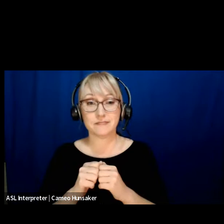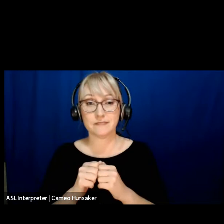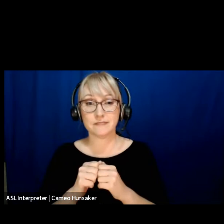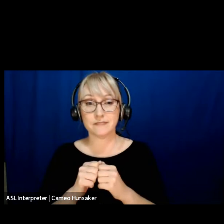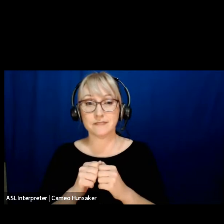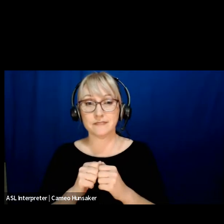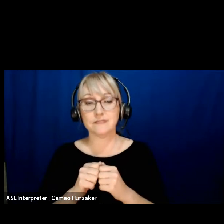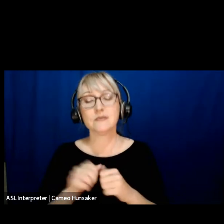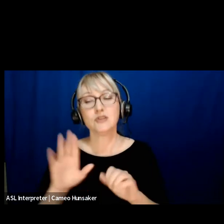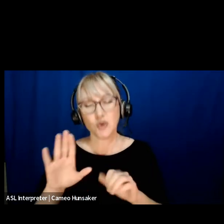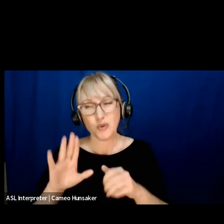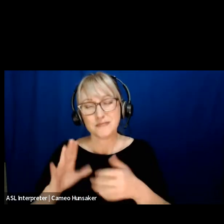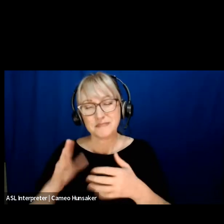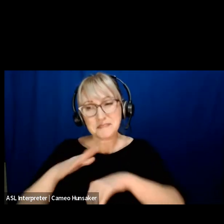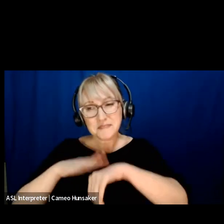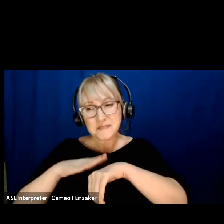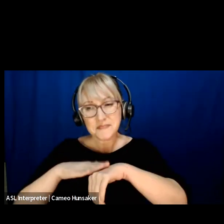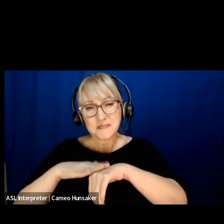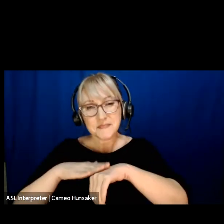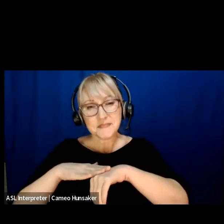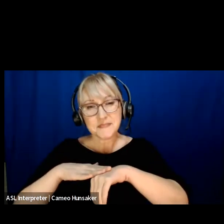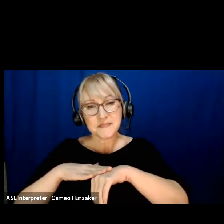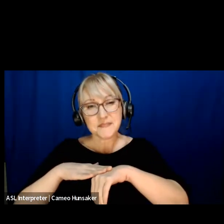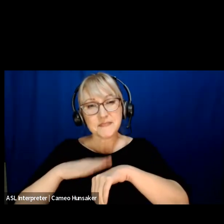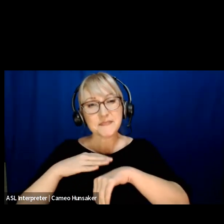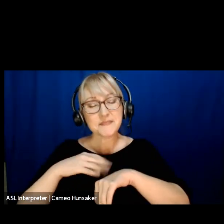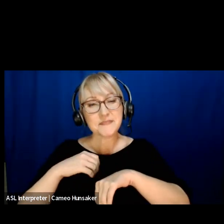say this first is